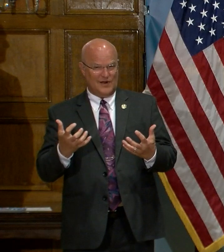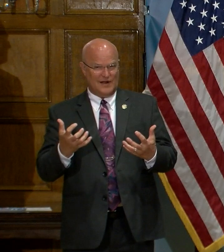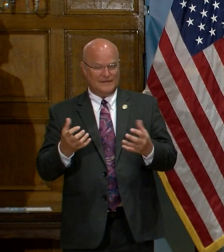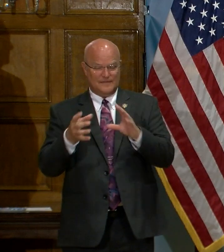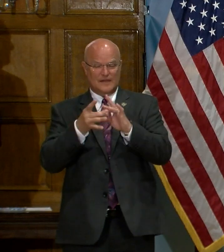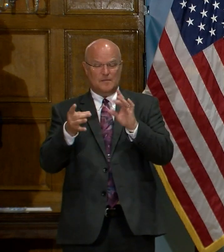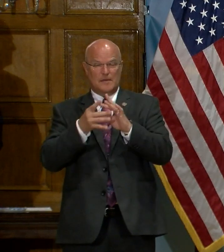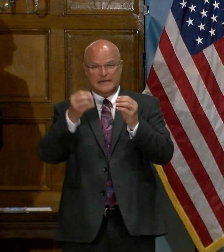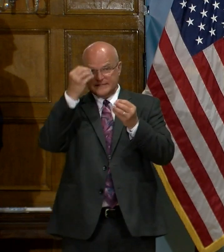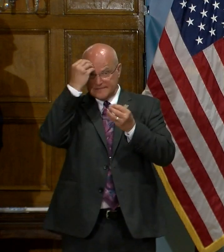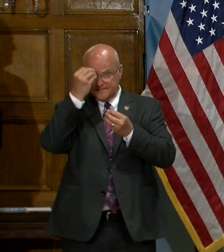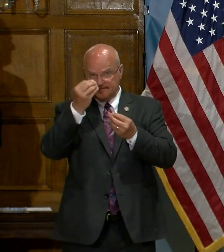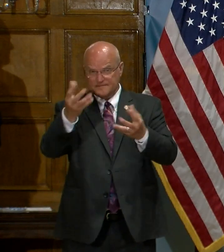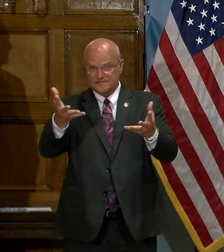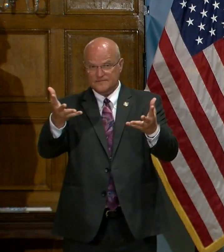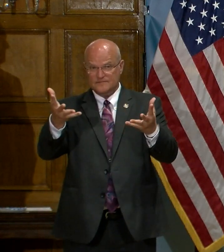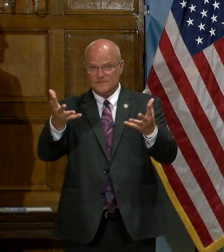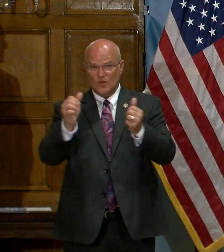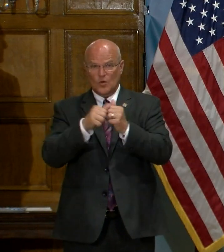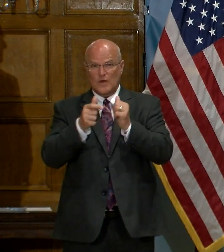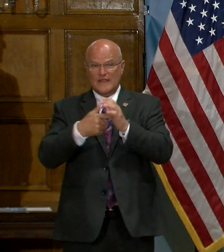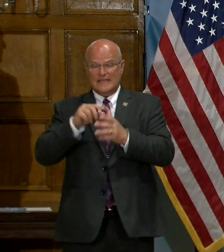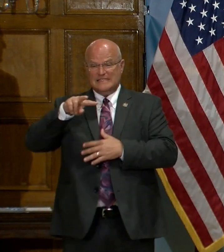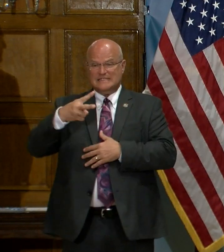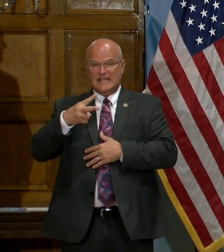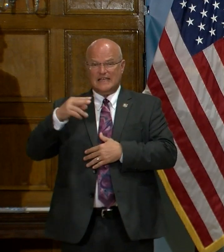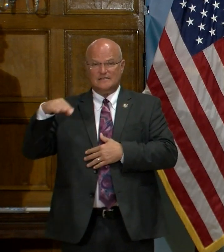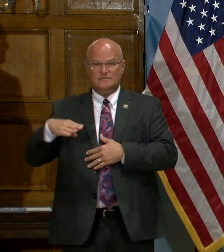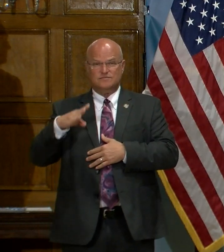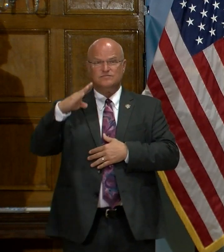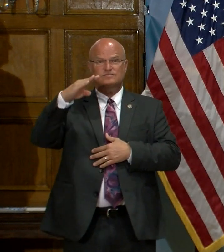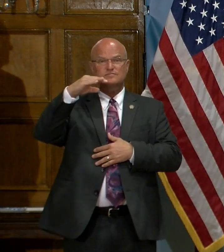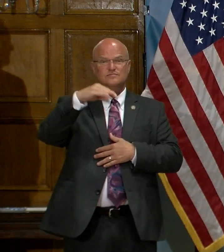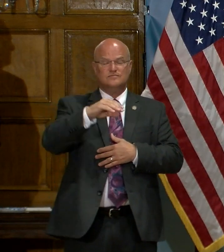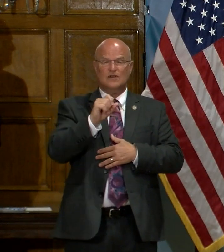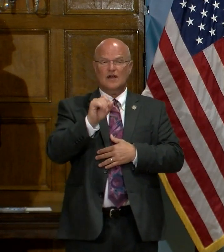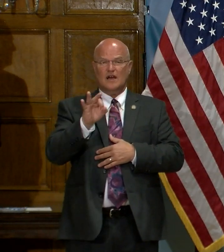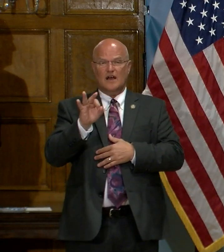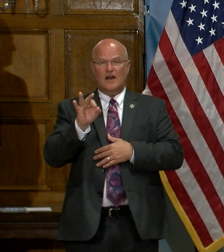The message I'd like to get is that with this second wave of